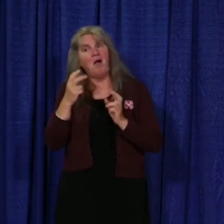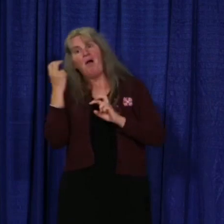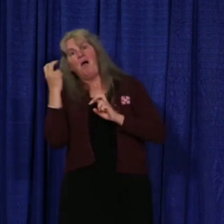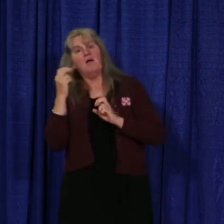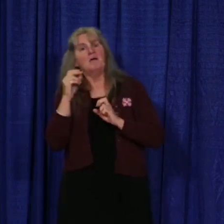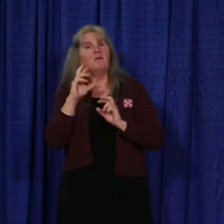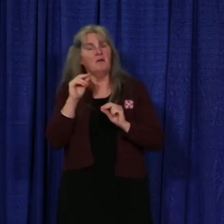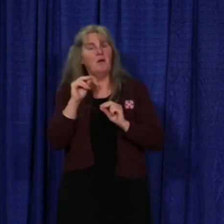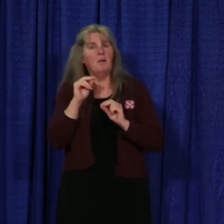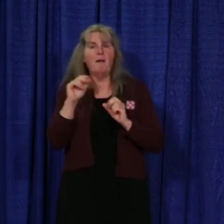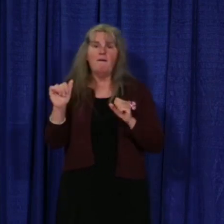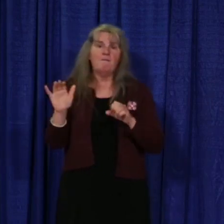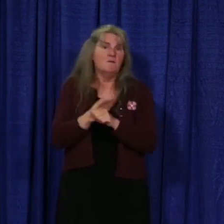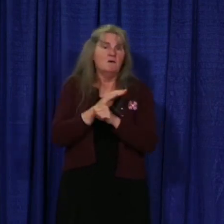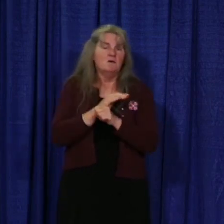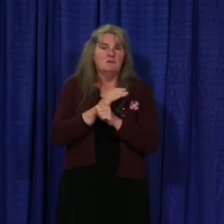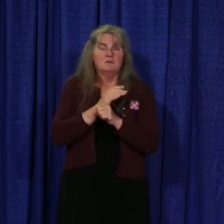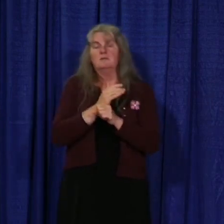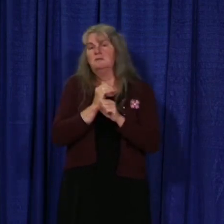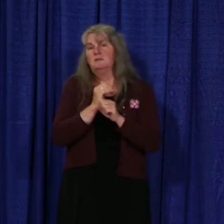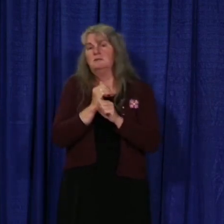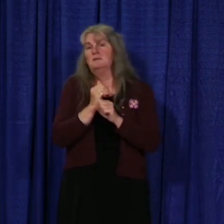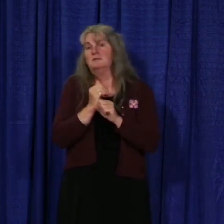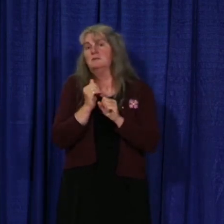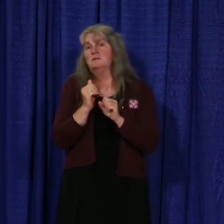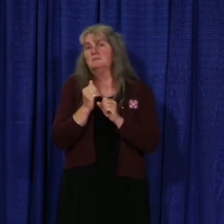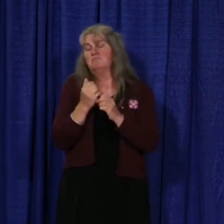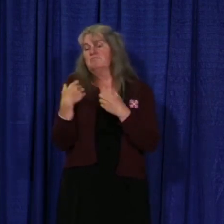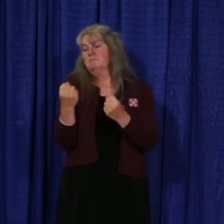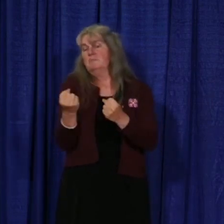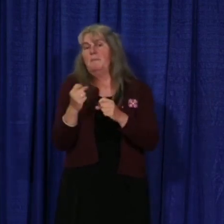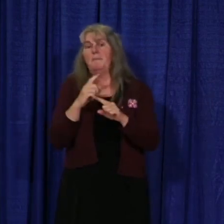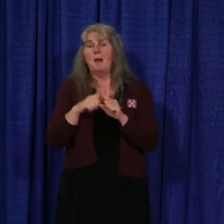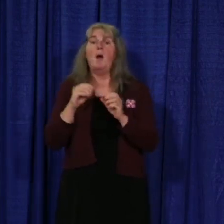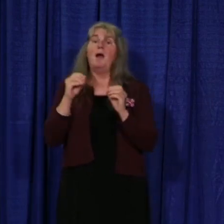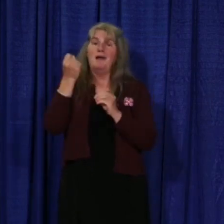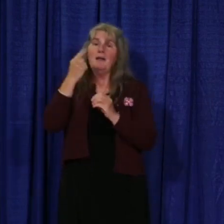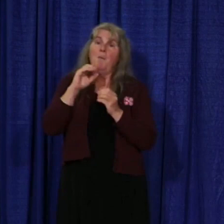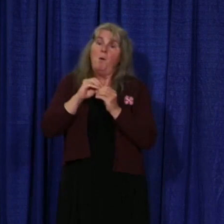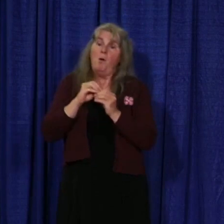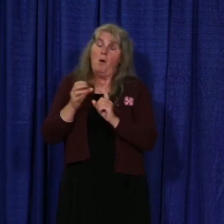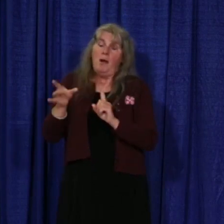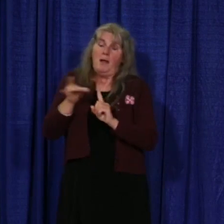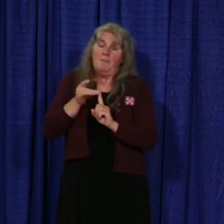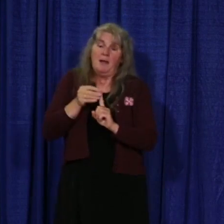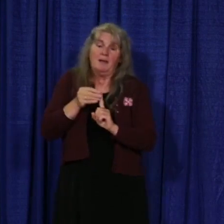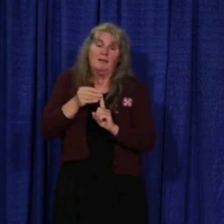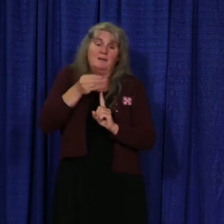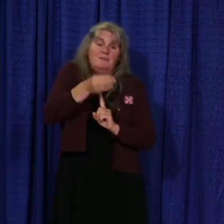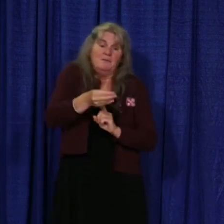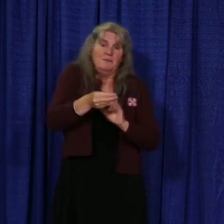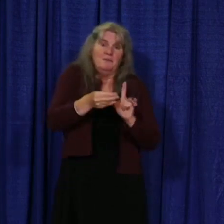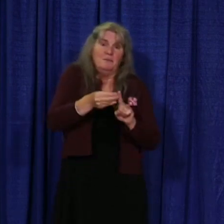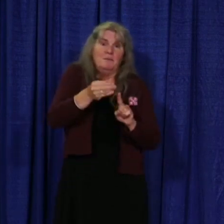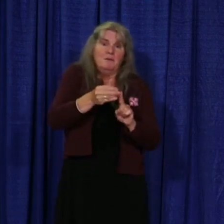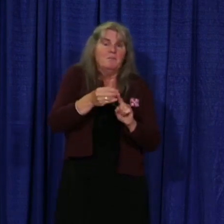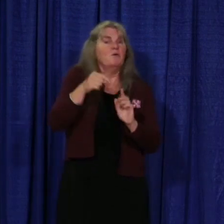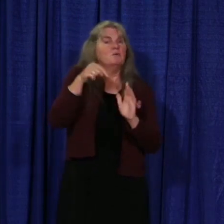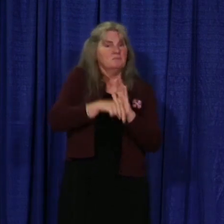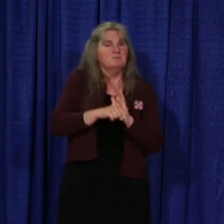completely immune. And the more that young people will be affected, the more risk there is for one of those to get severe